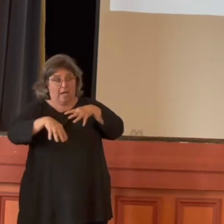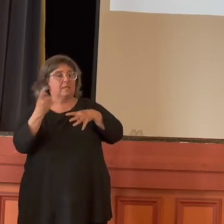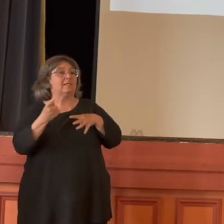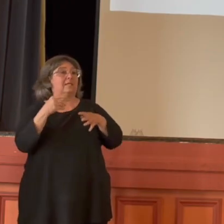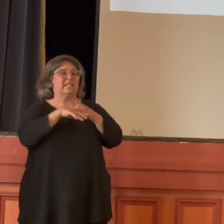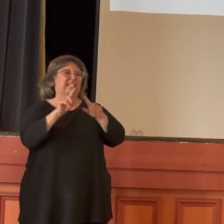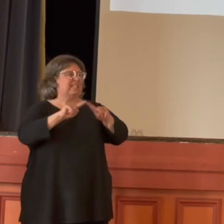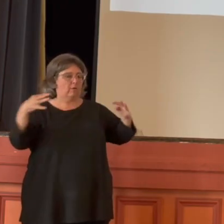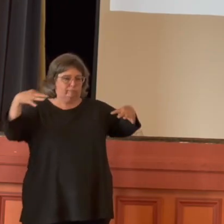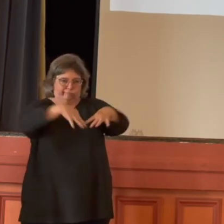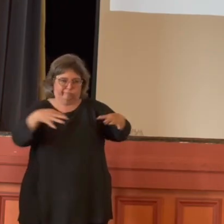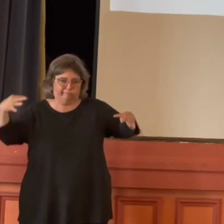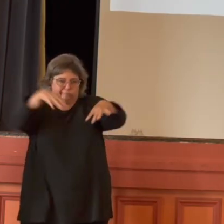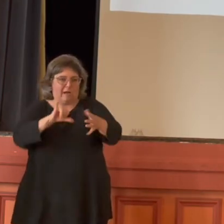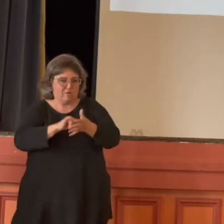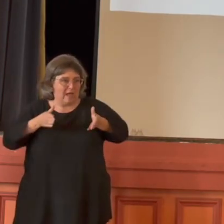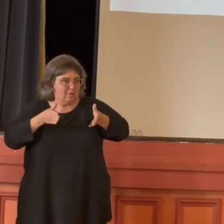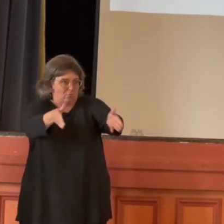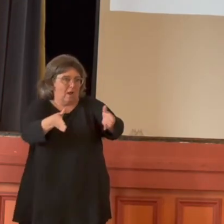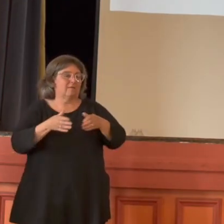a whole bunch of sewers.